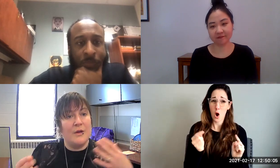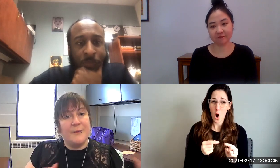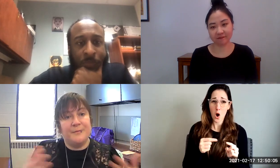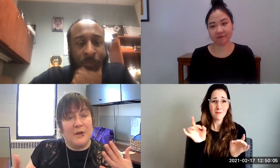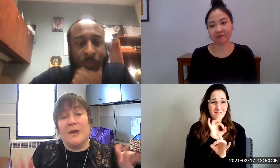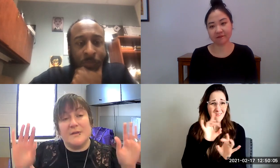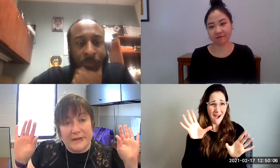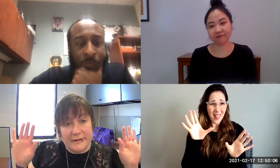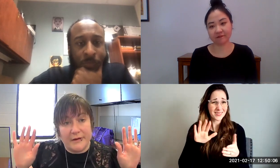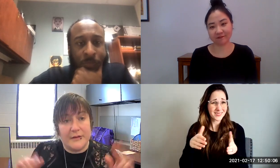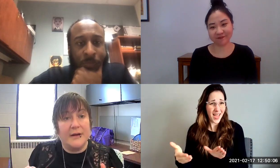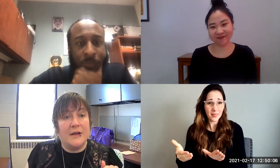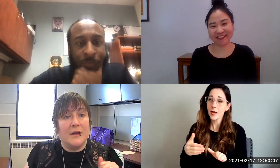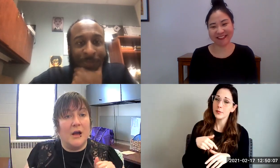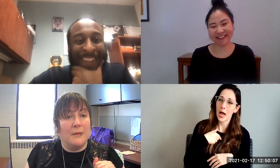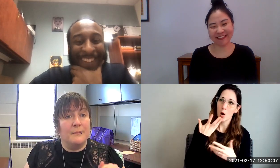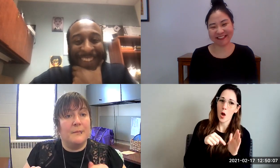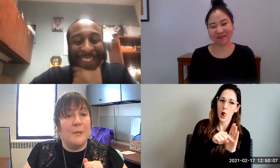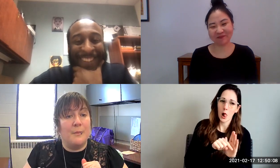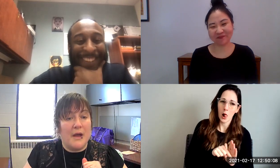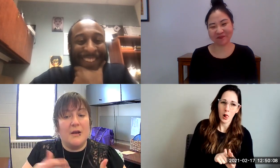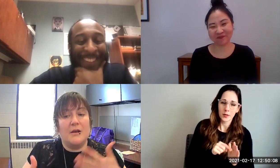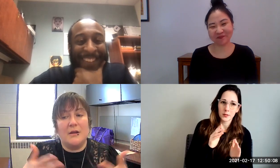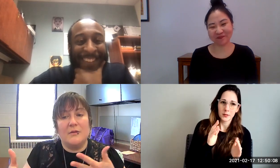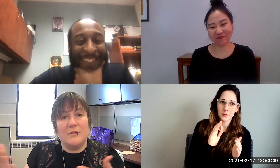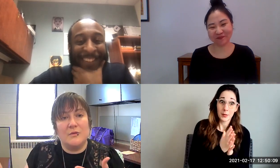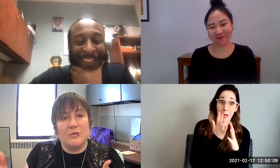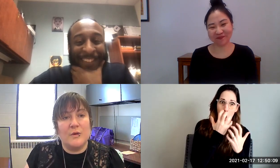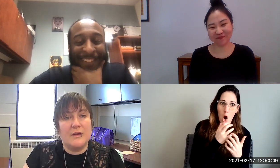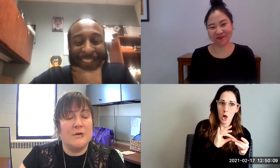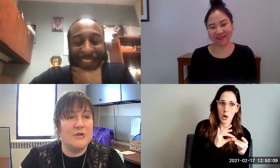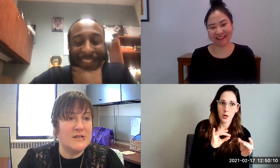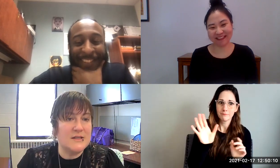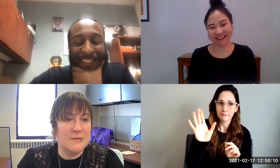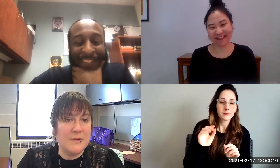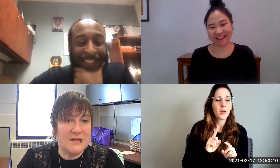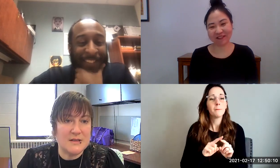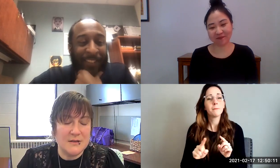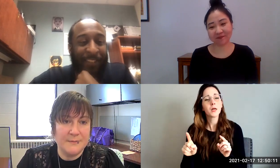So, not to make it dark, sorry. But really,